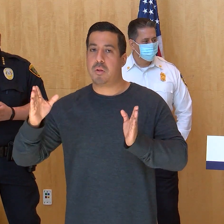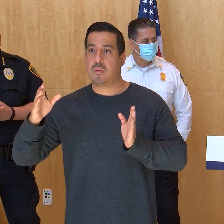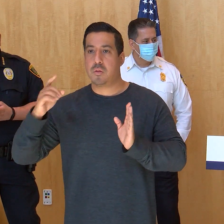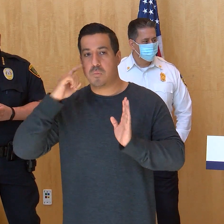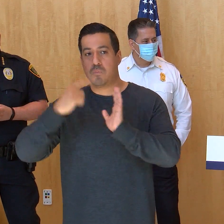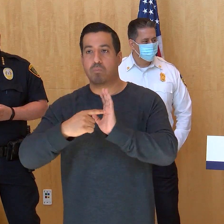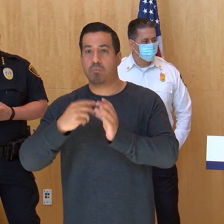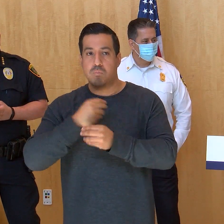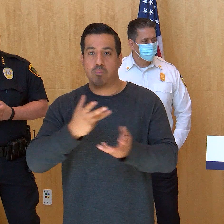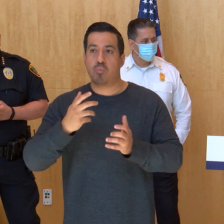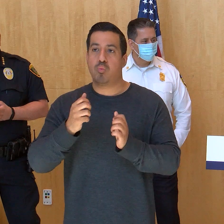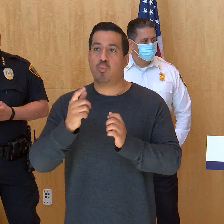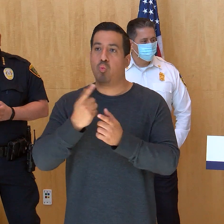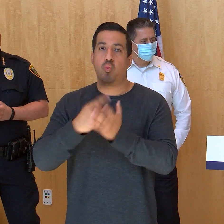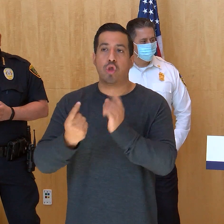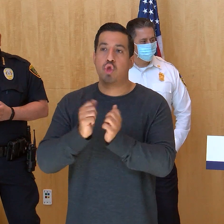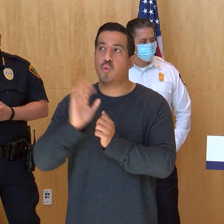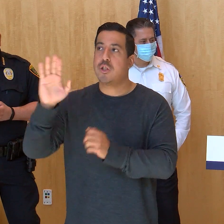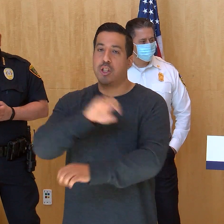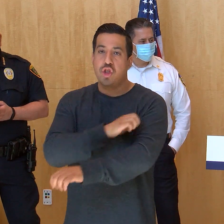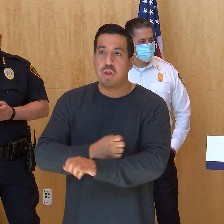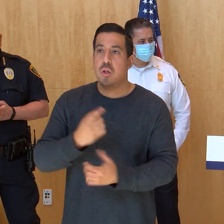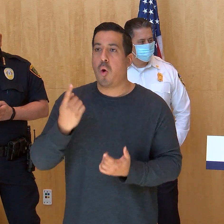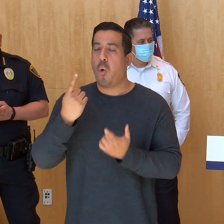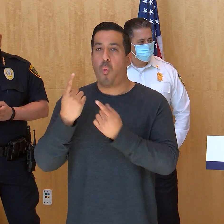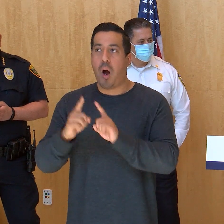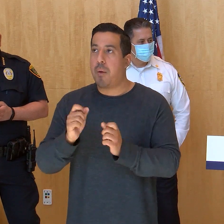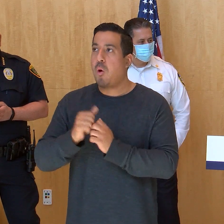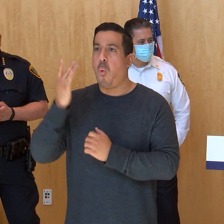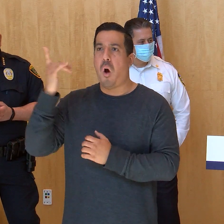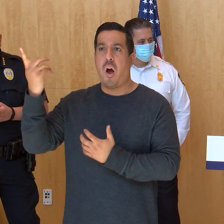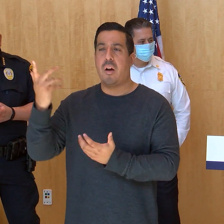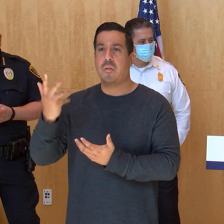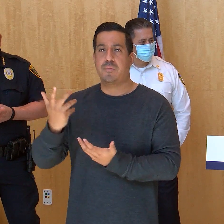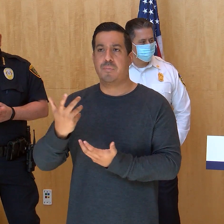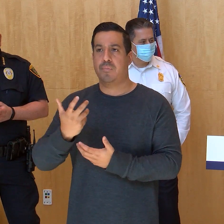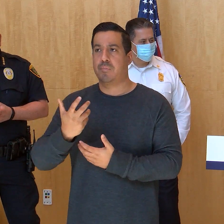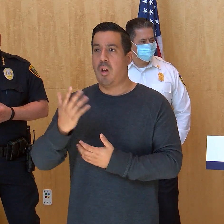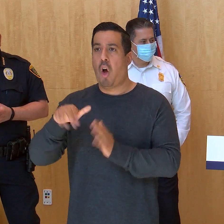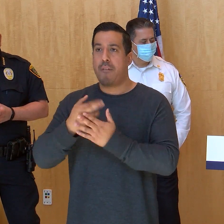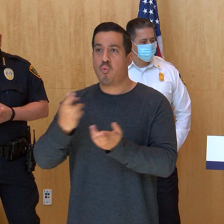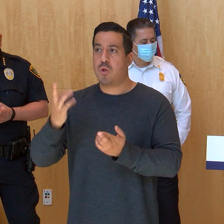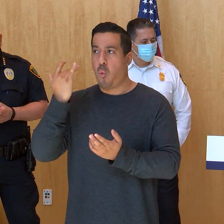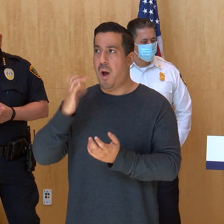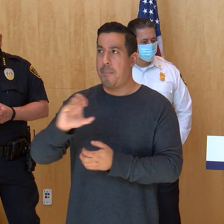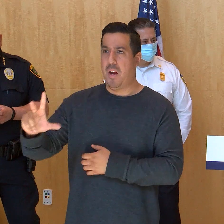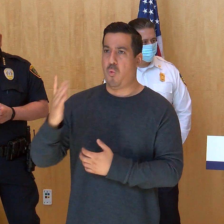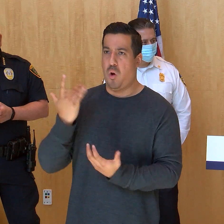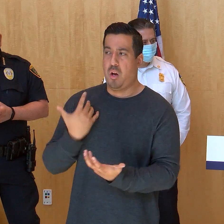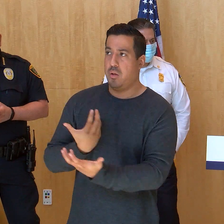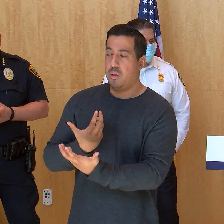to what they're doing with the energy or why they're having roll-offs or why they're taking back resources.